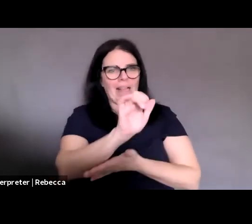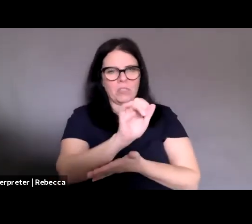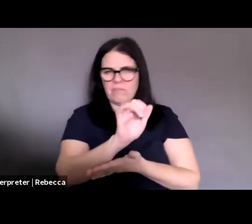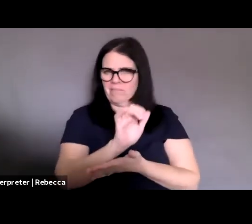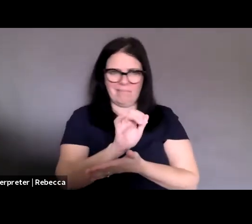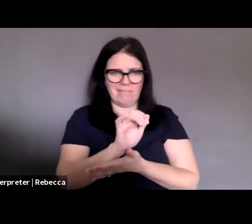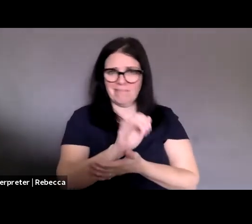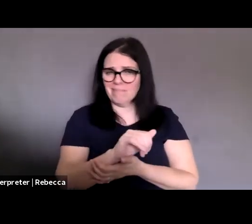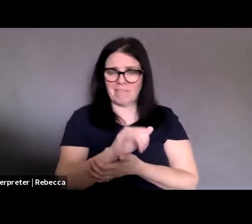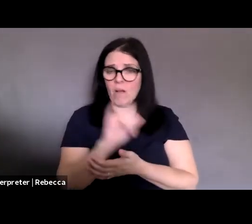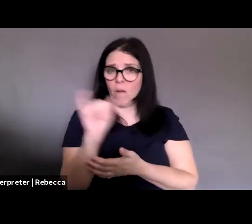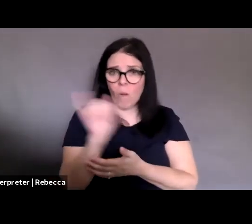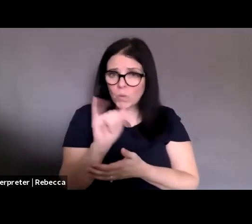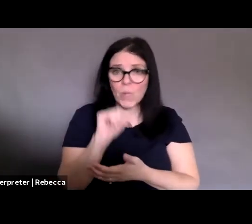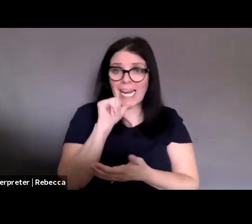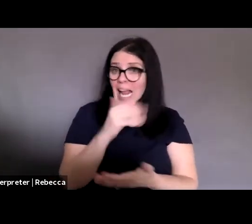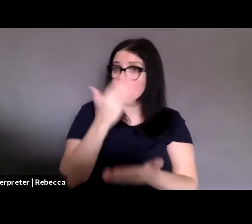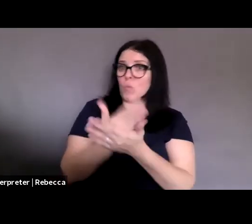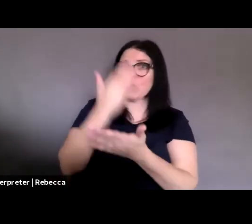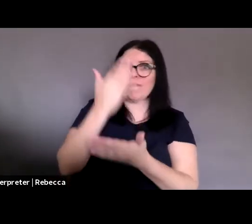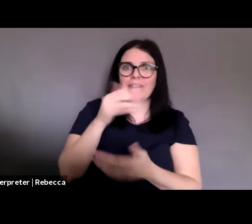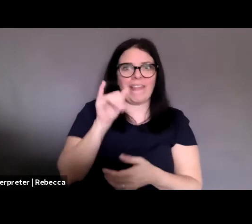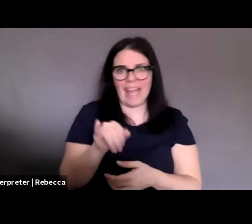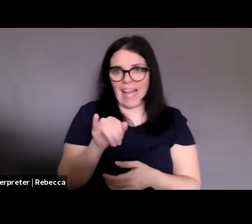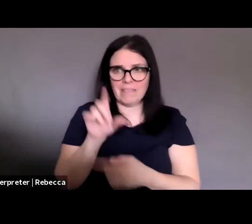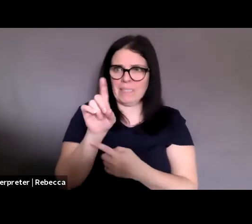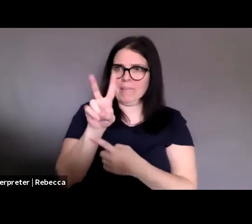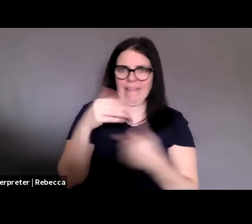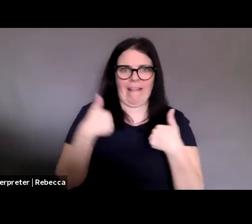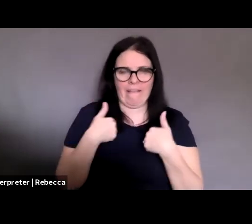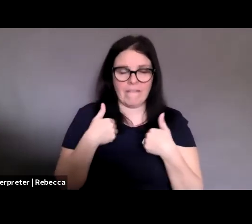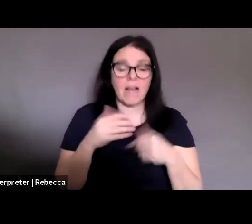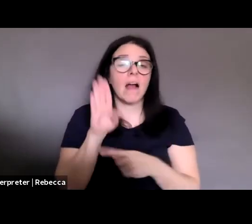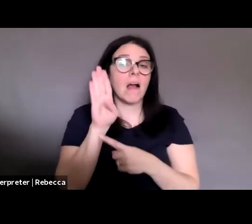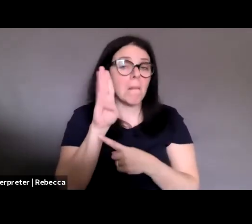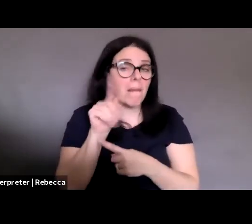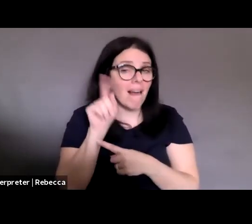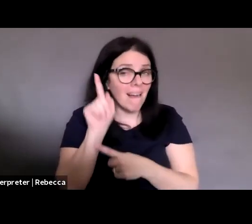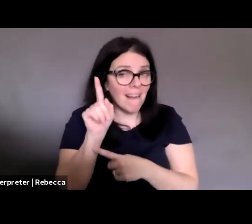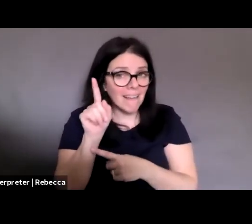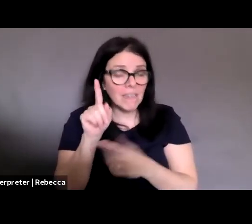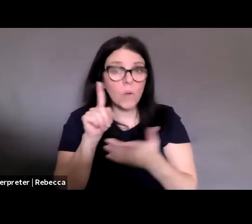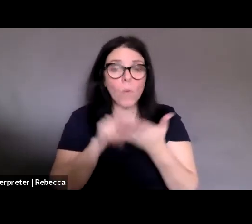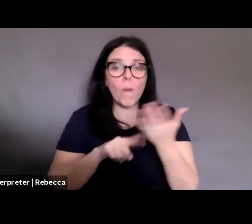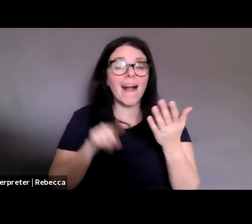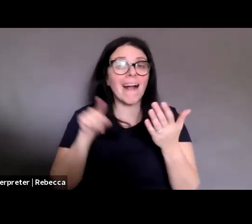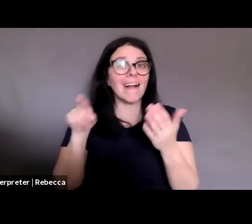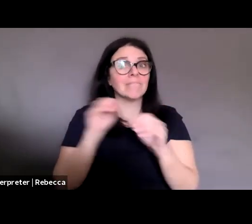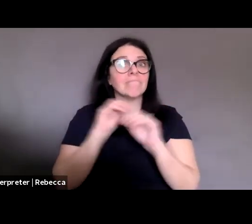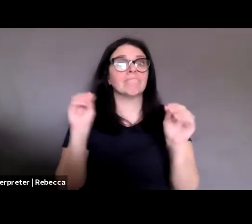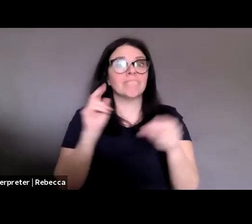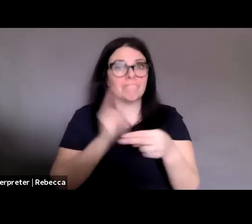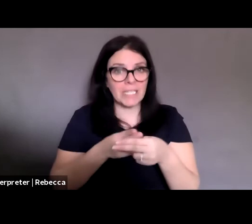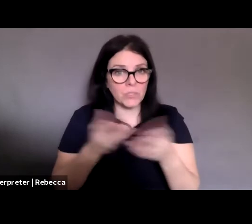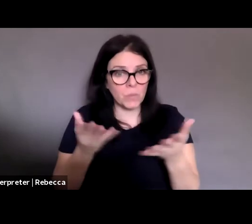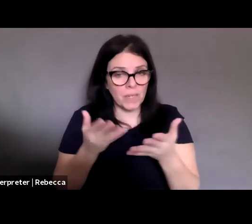are proof that domestic violence occurred. But what they do tell us is that when